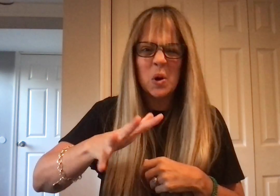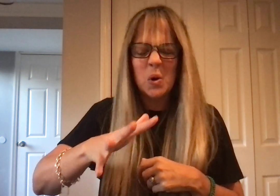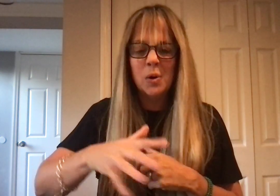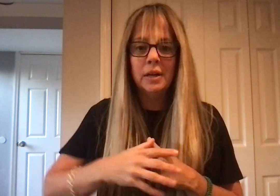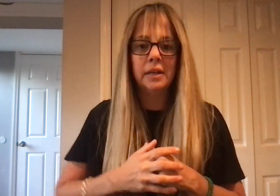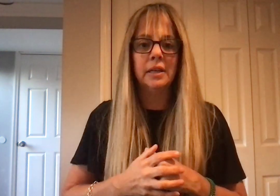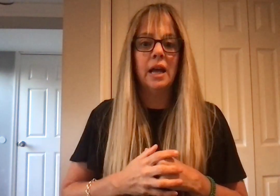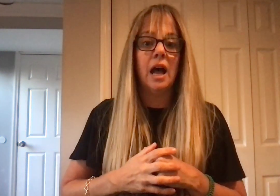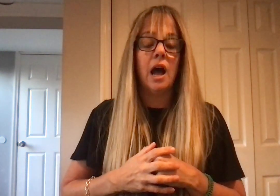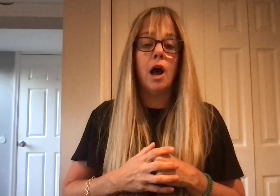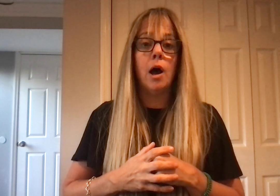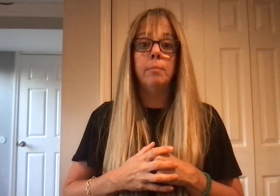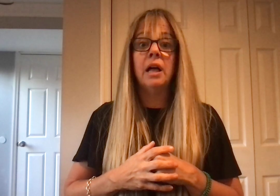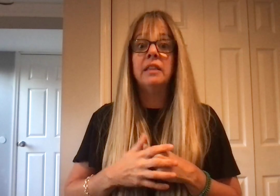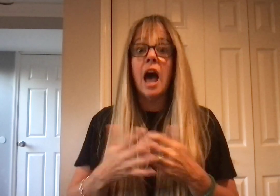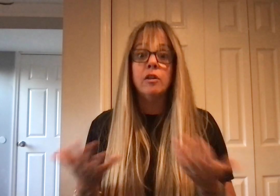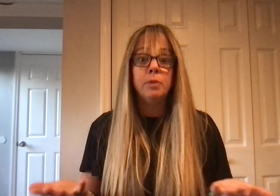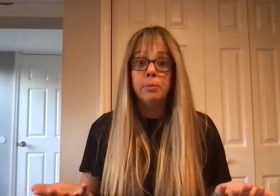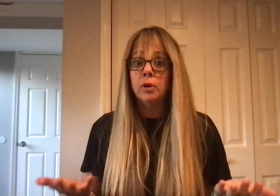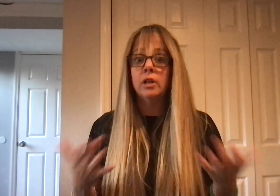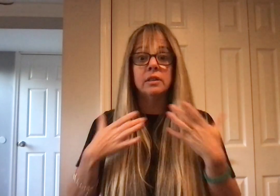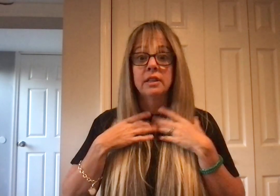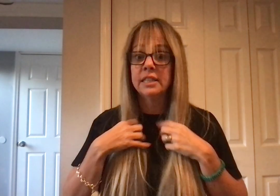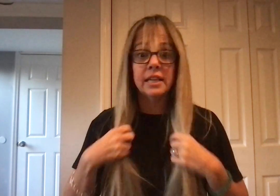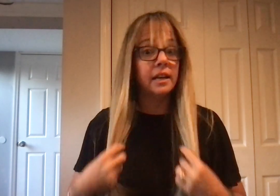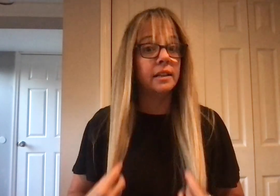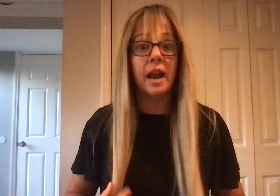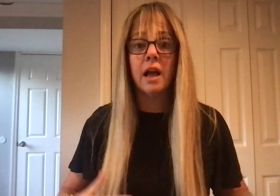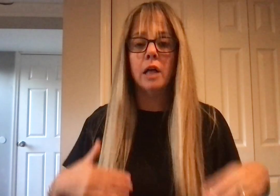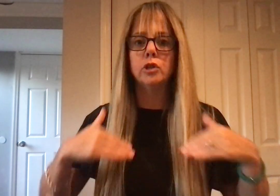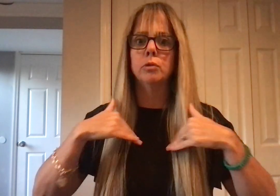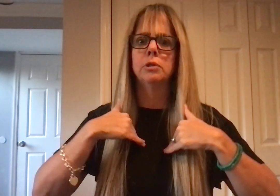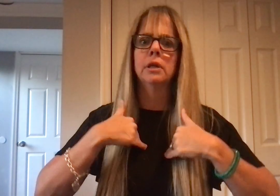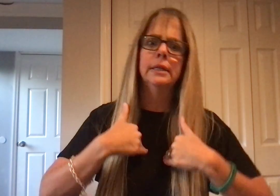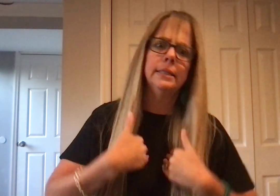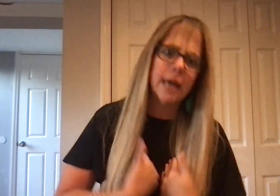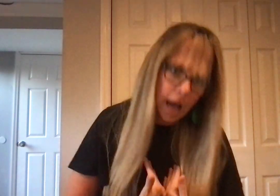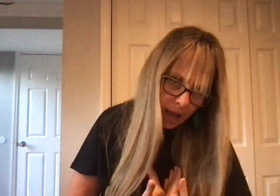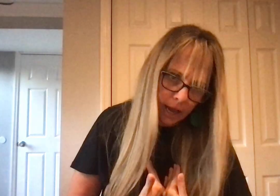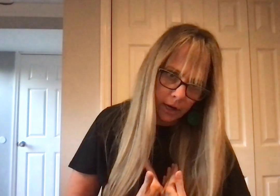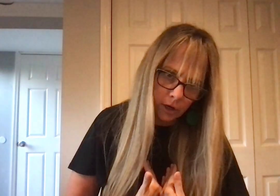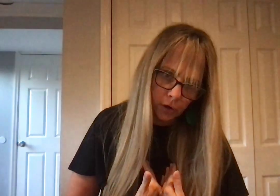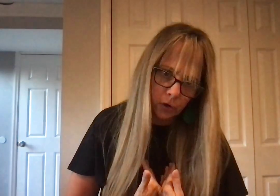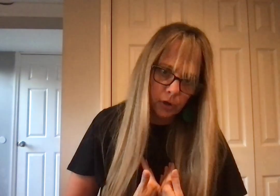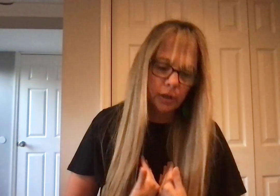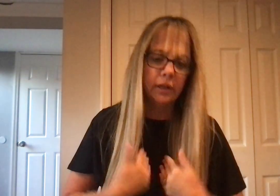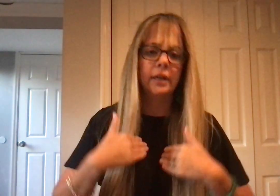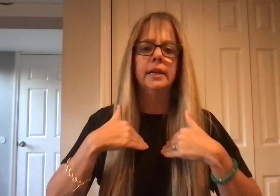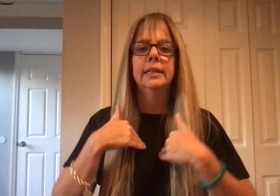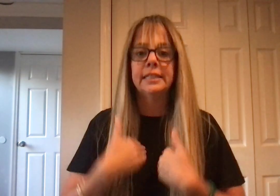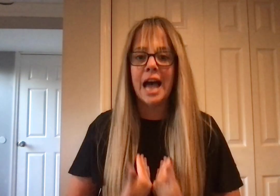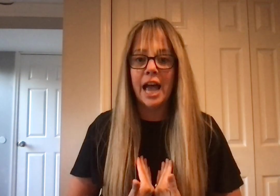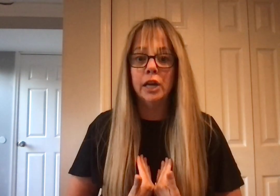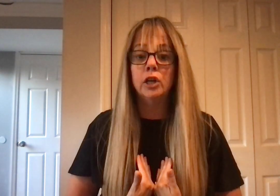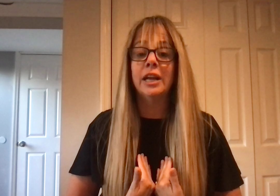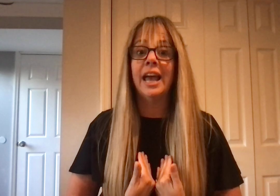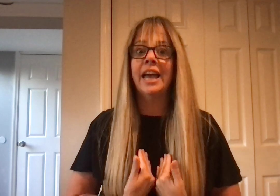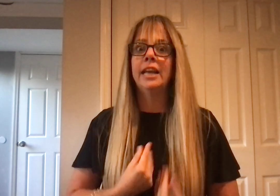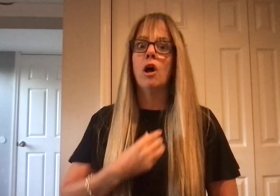So. A lot of people, listen, a lot of college students, tired, and